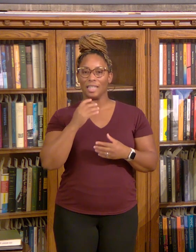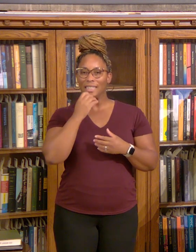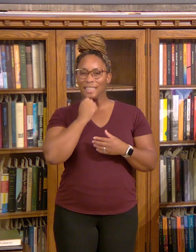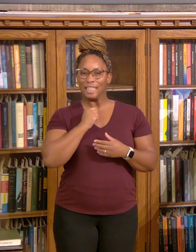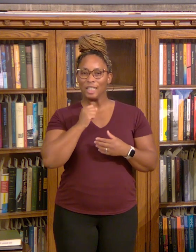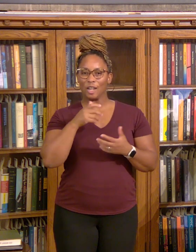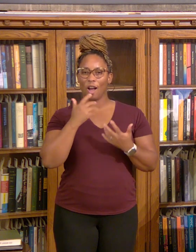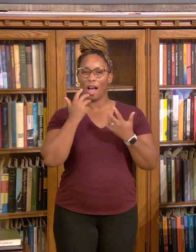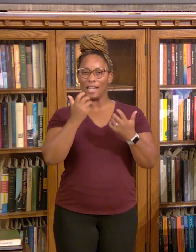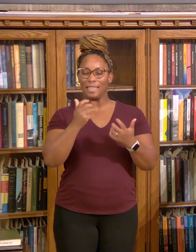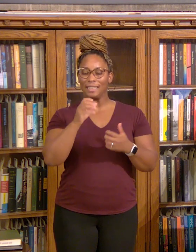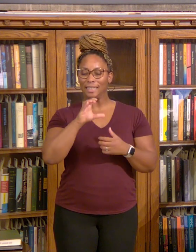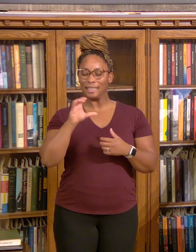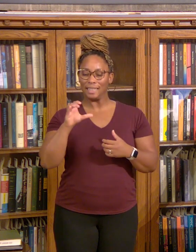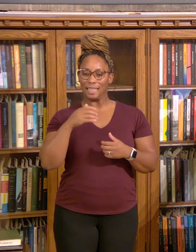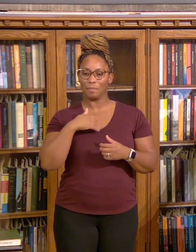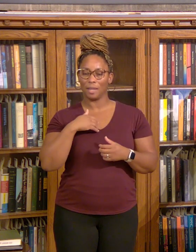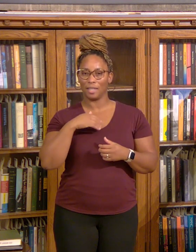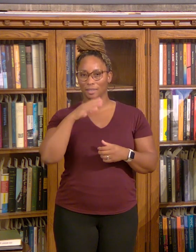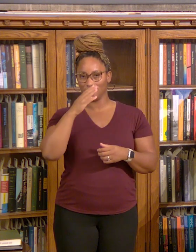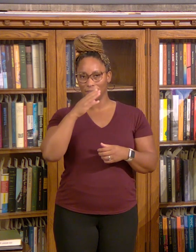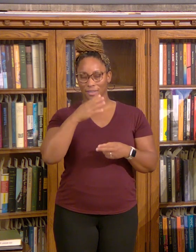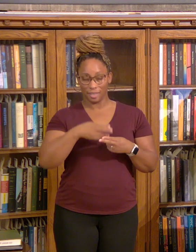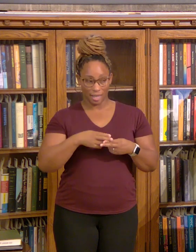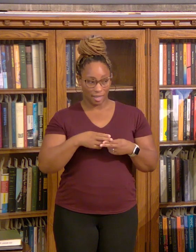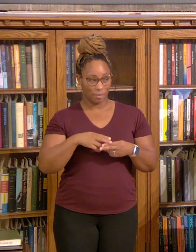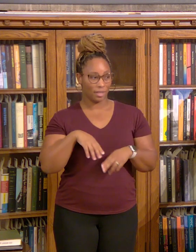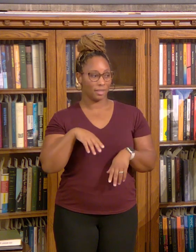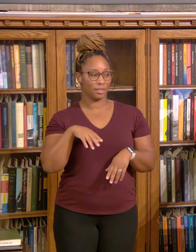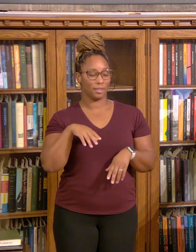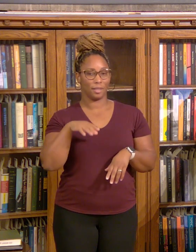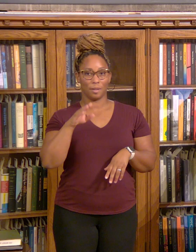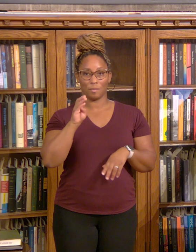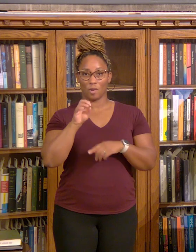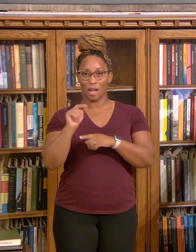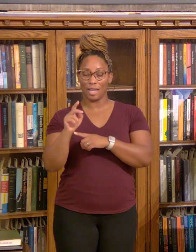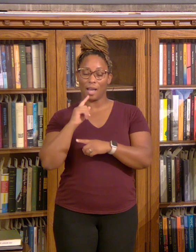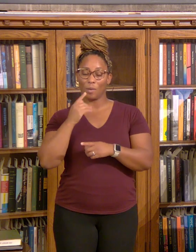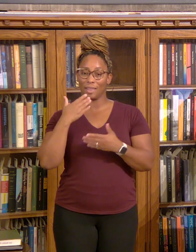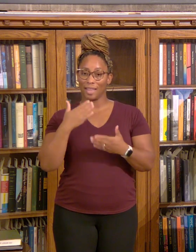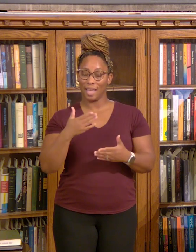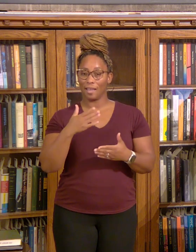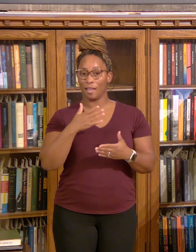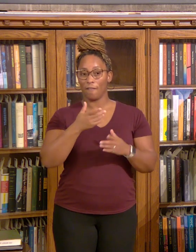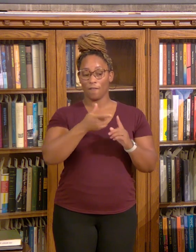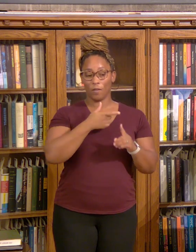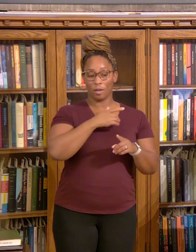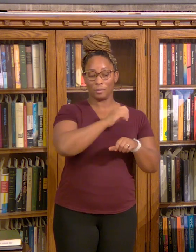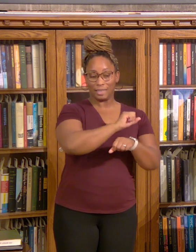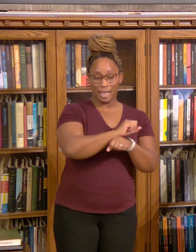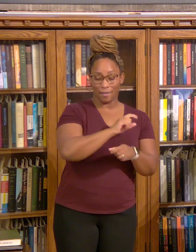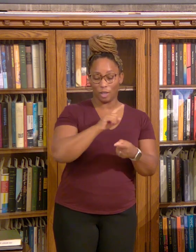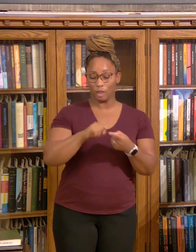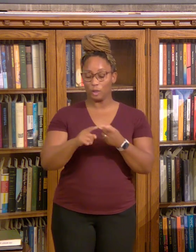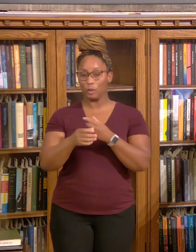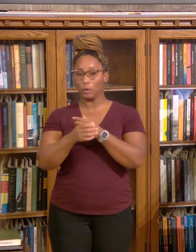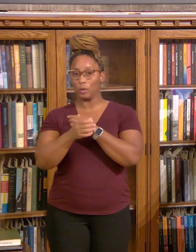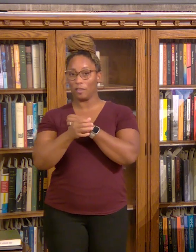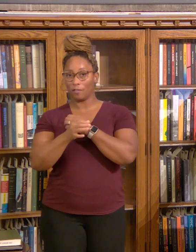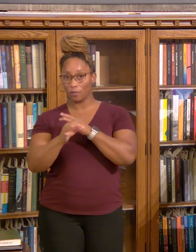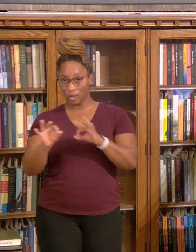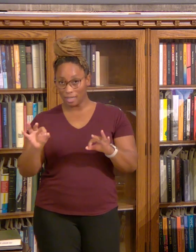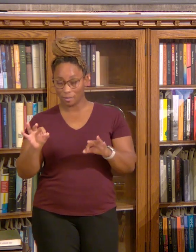is Sherwin K Bryant um and I would like to thank the From Slavery to Freedom Symposium program committee